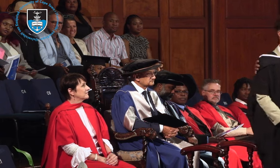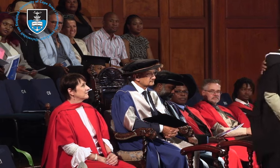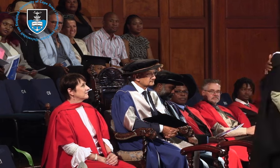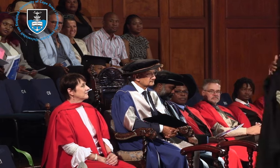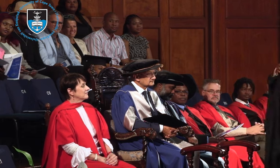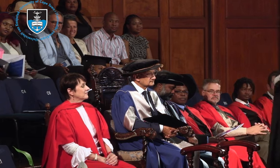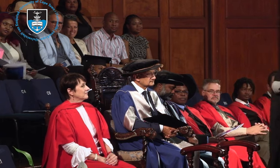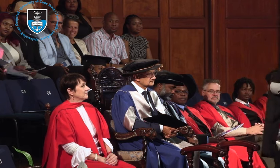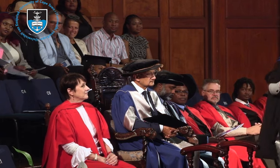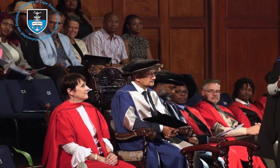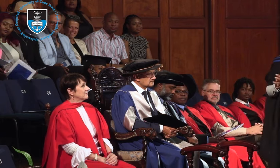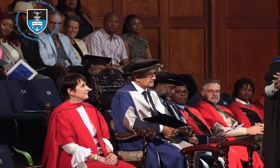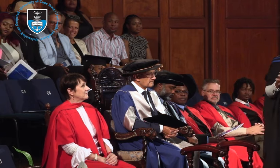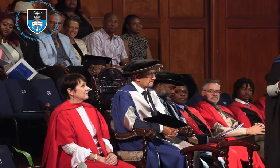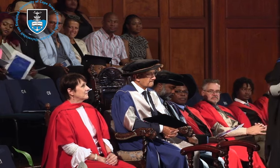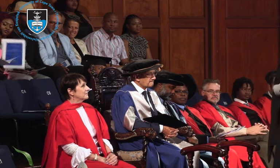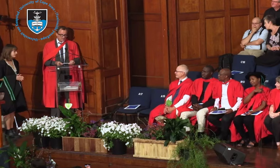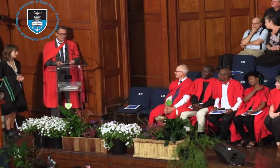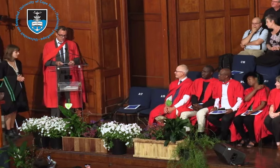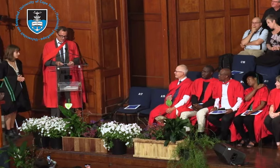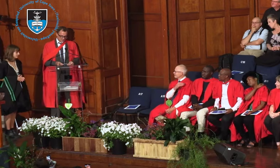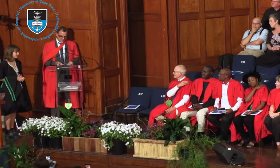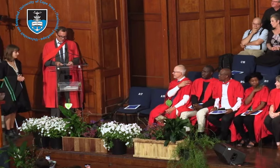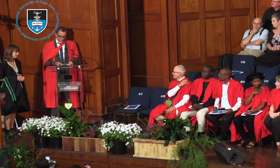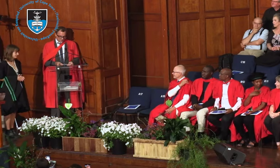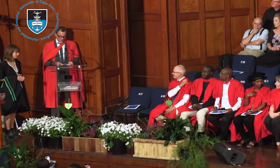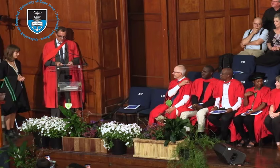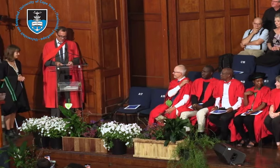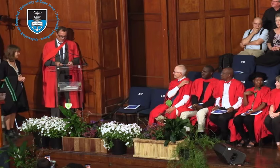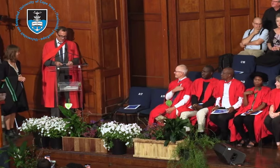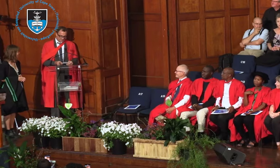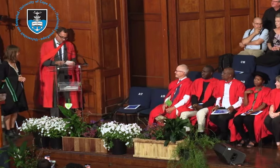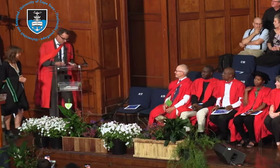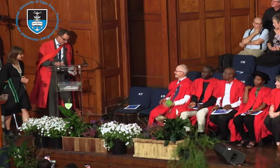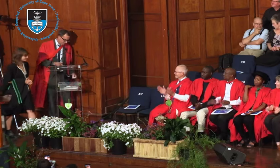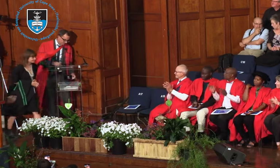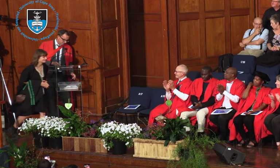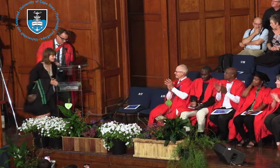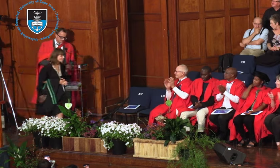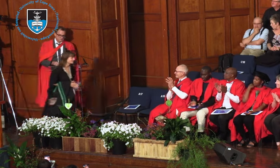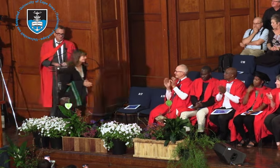For Bachelor of Landscape Architecture Honours in the First Class, Paula Elke Frank.